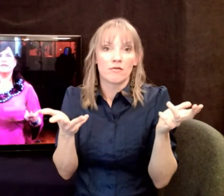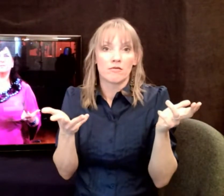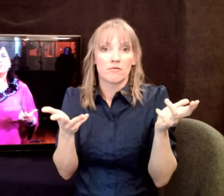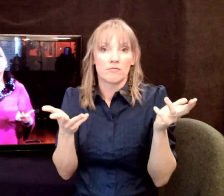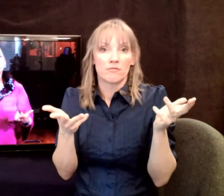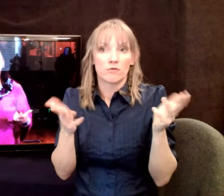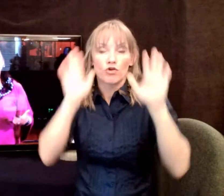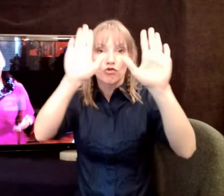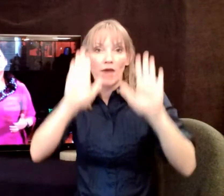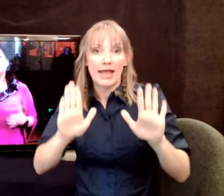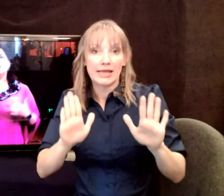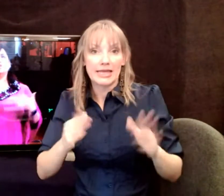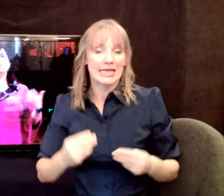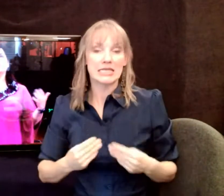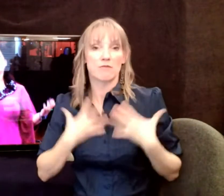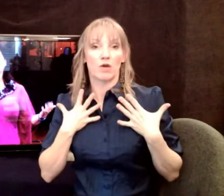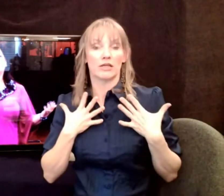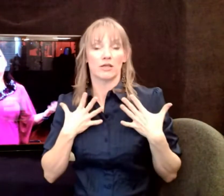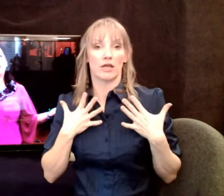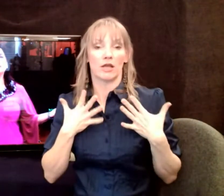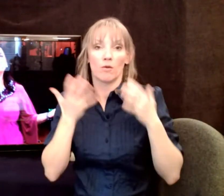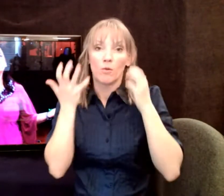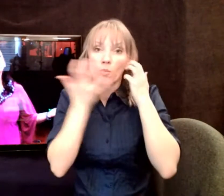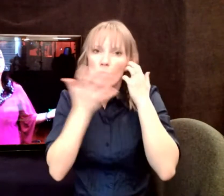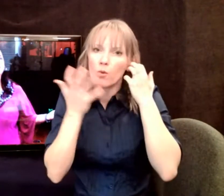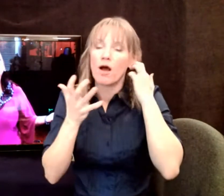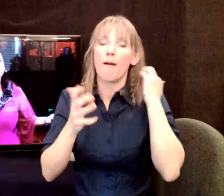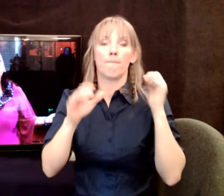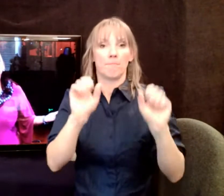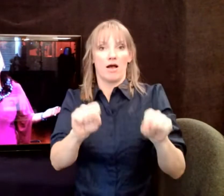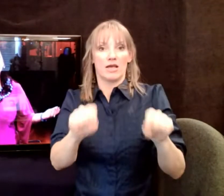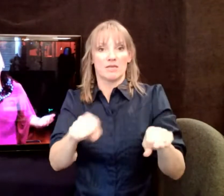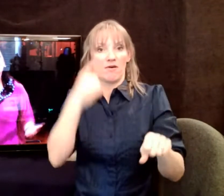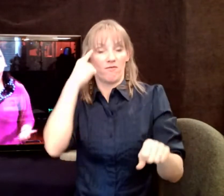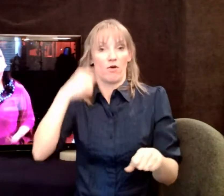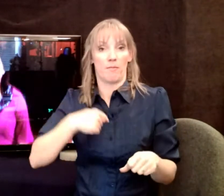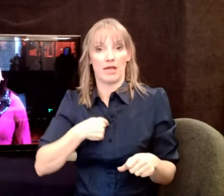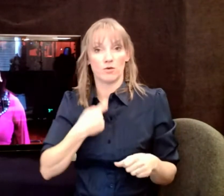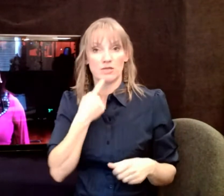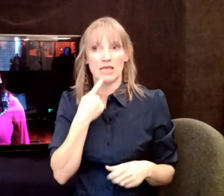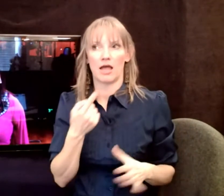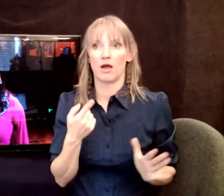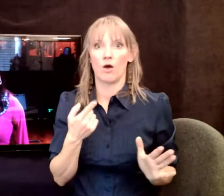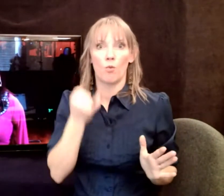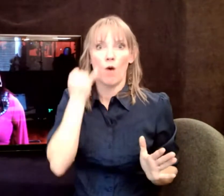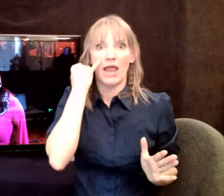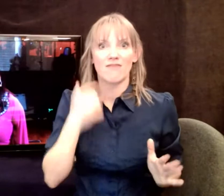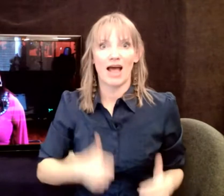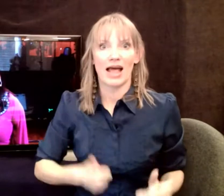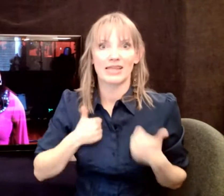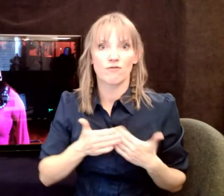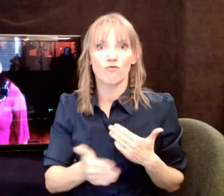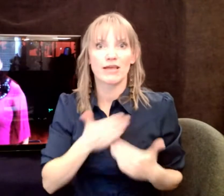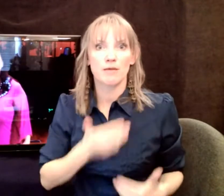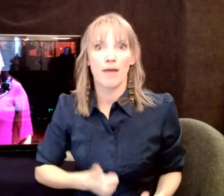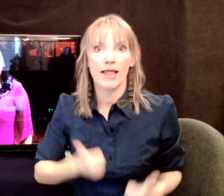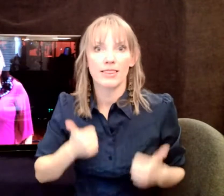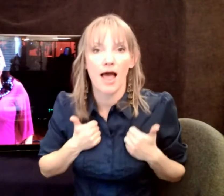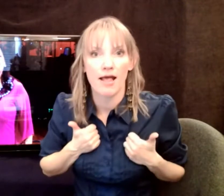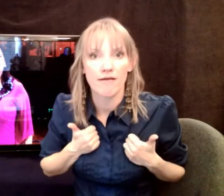great inspiration. It's a huge possible thing for me to say, what if I live the rest of my life